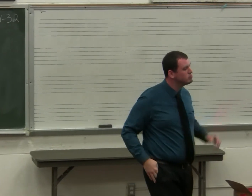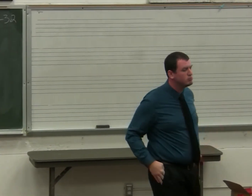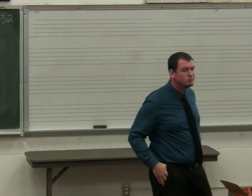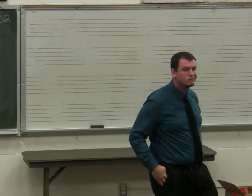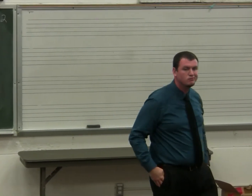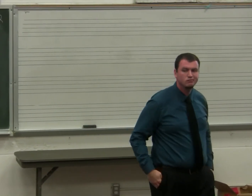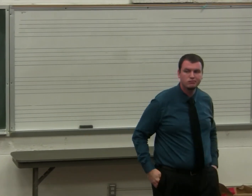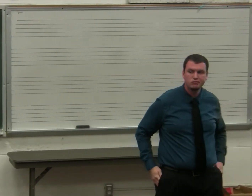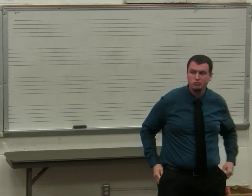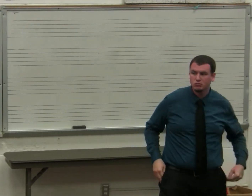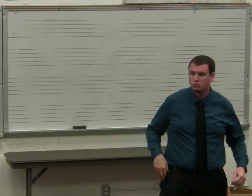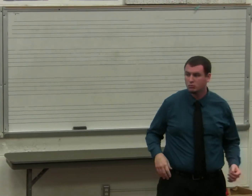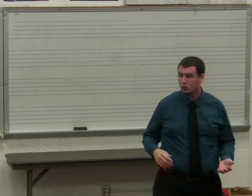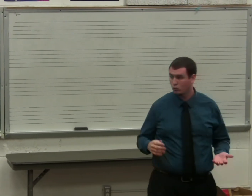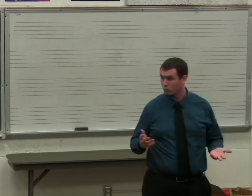some things and put them in your pocket.